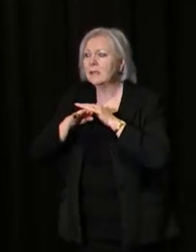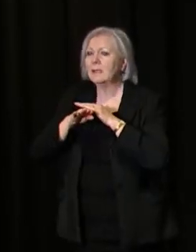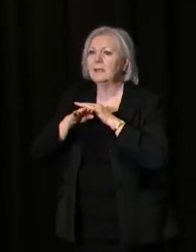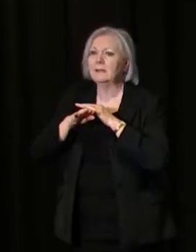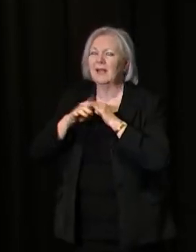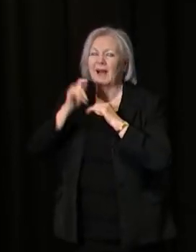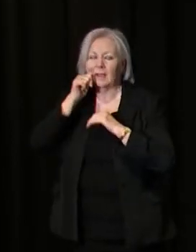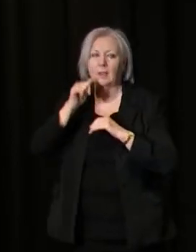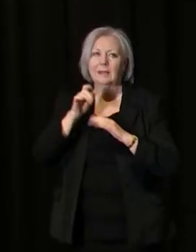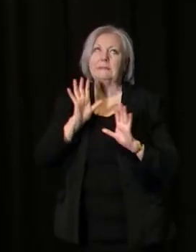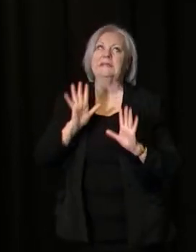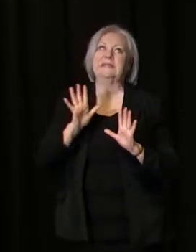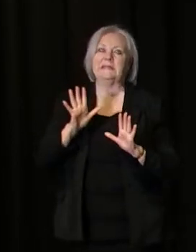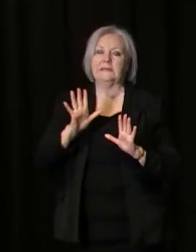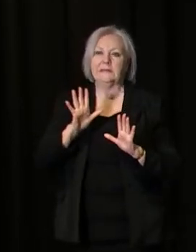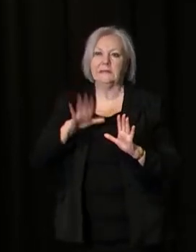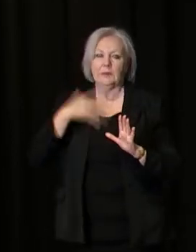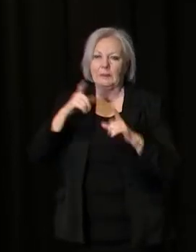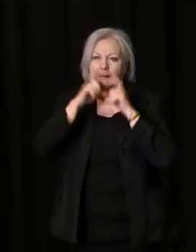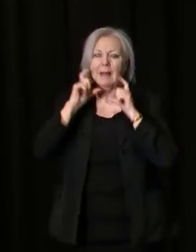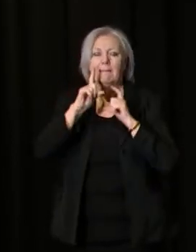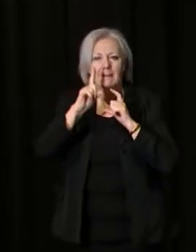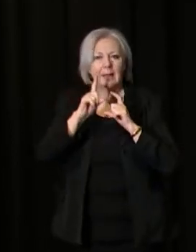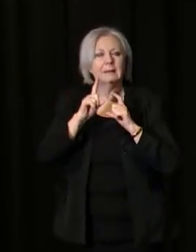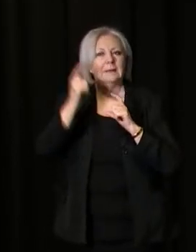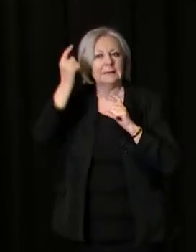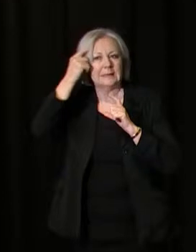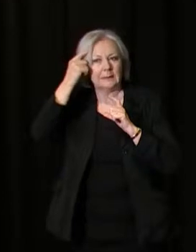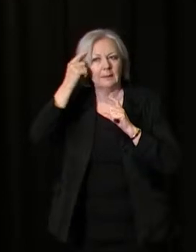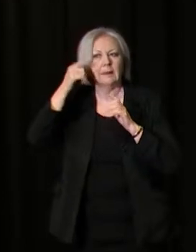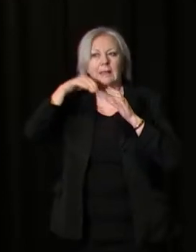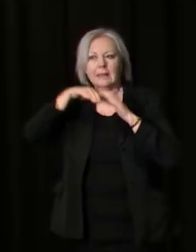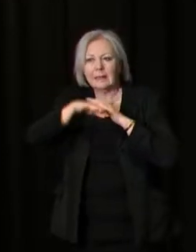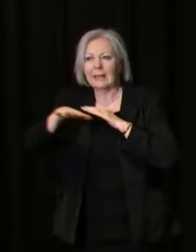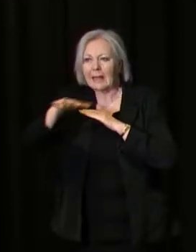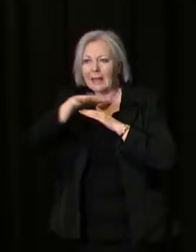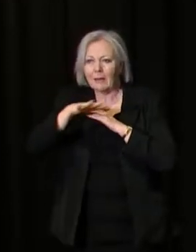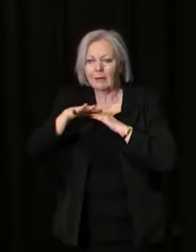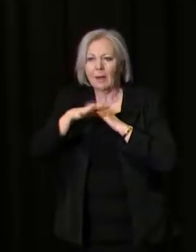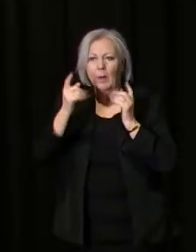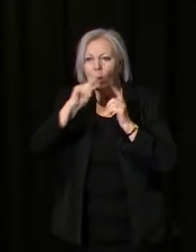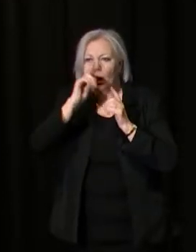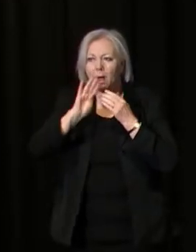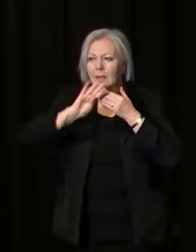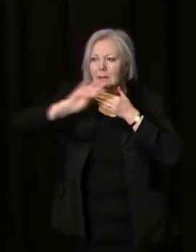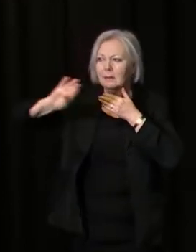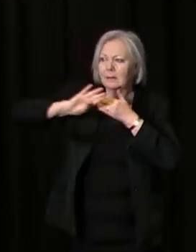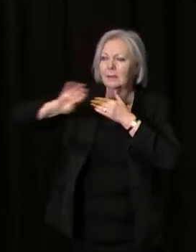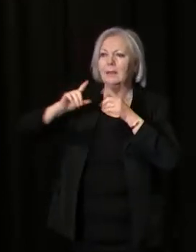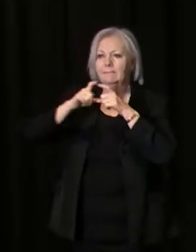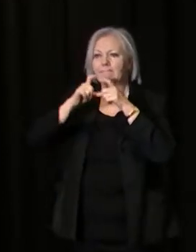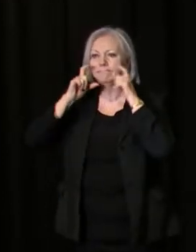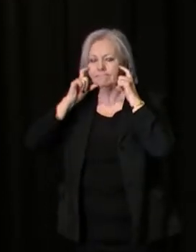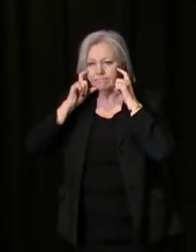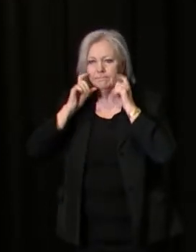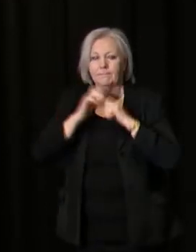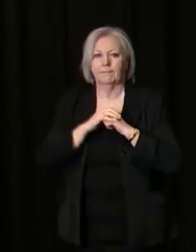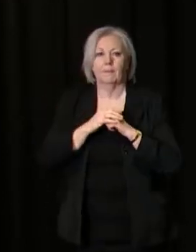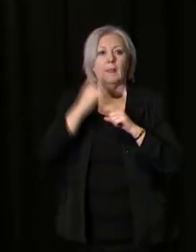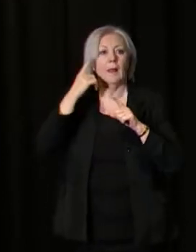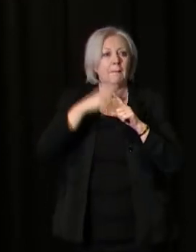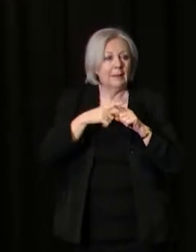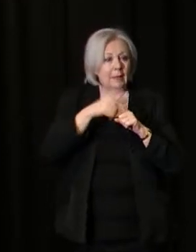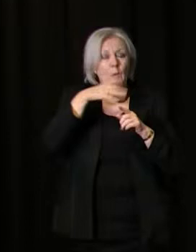makes sense. And the fact that you're not getting in, you're not getting to participate unless you've had two doses.